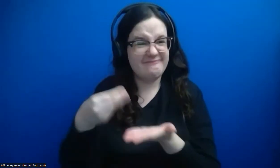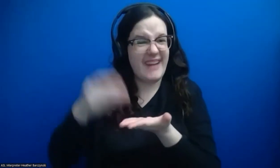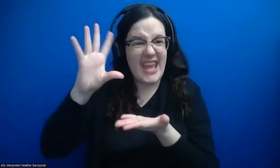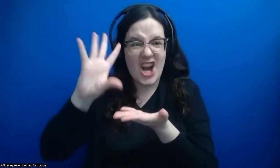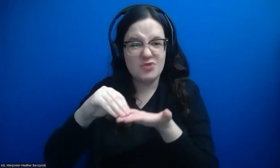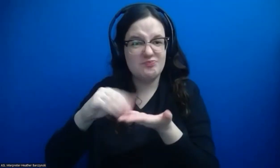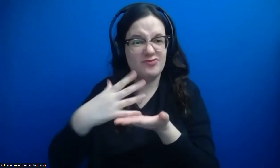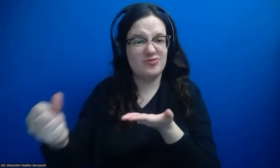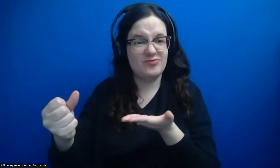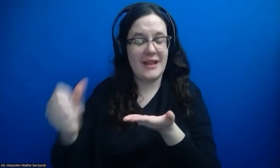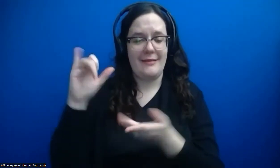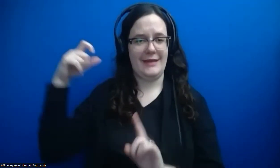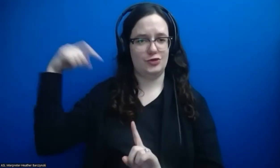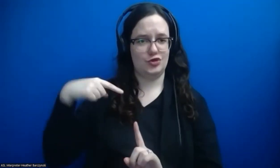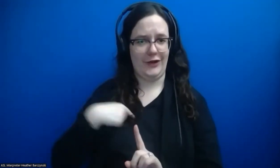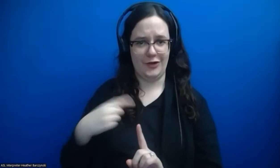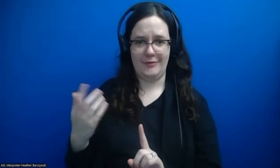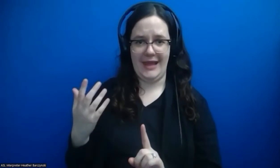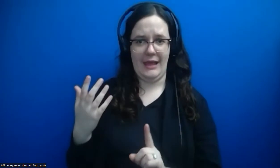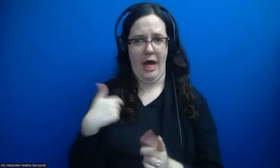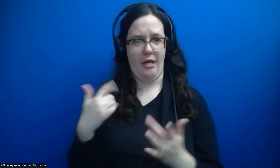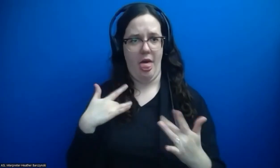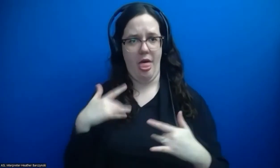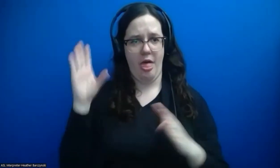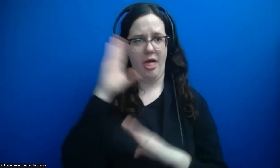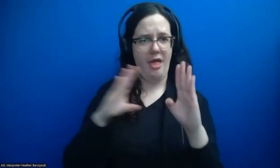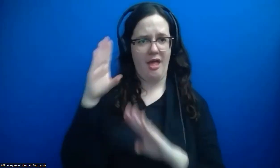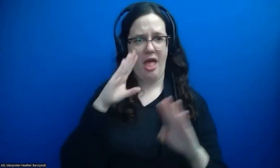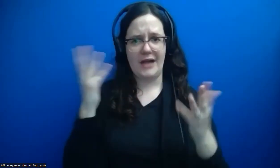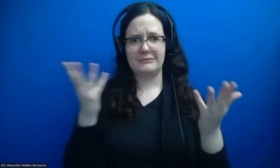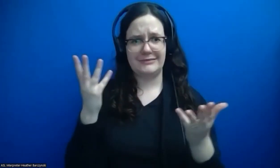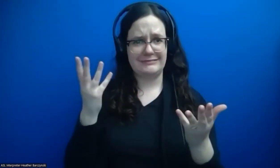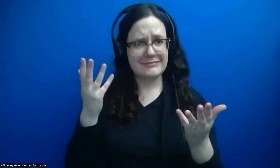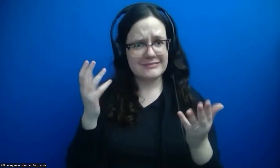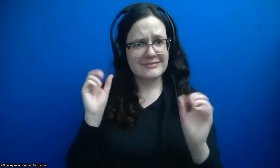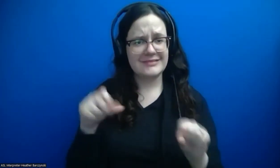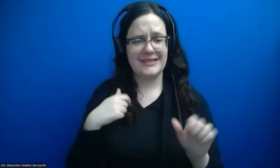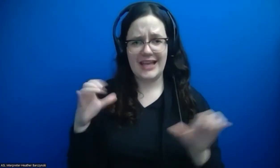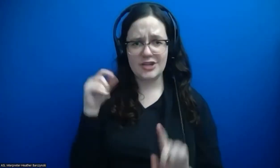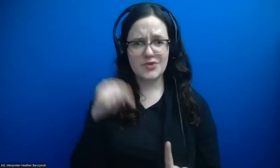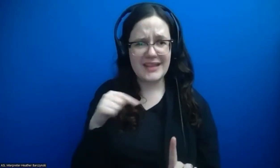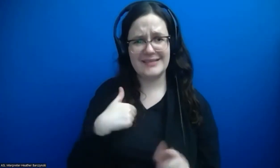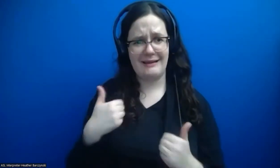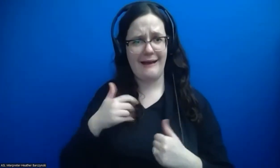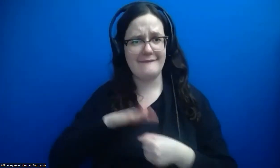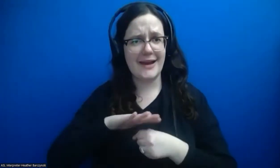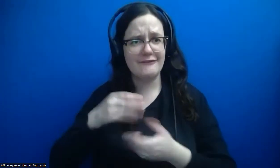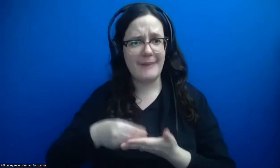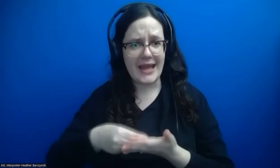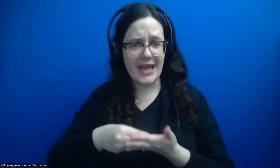really triggered me into just this worry of thinking, am I going to be able to do this? Am I going to have enough? So it was,